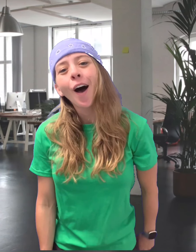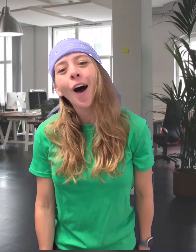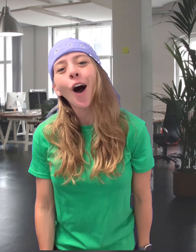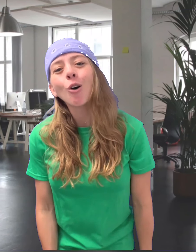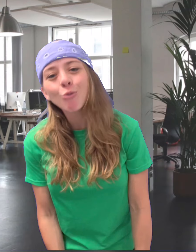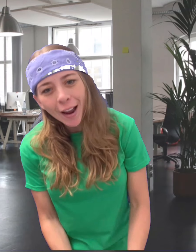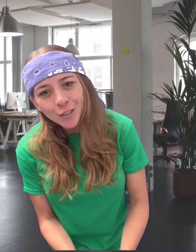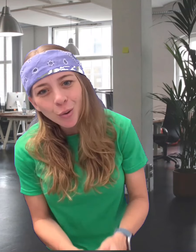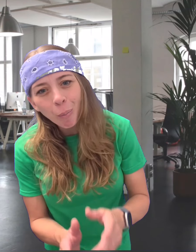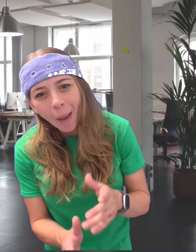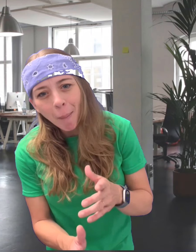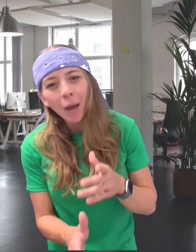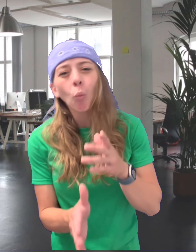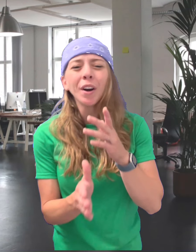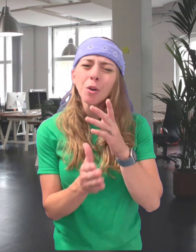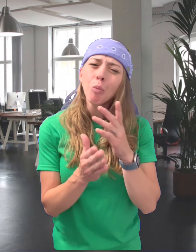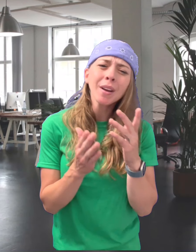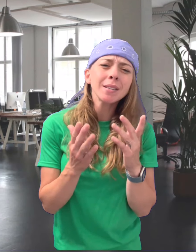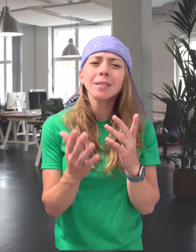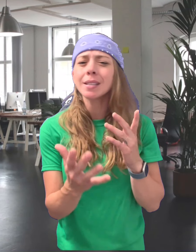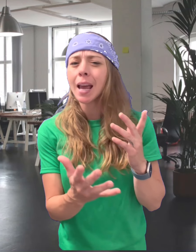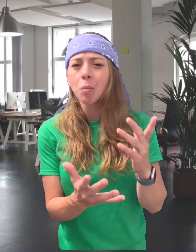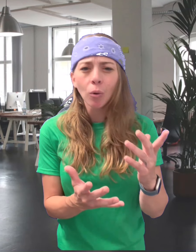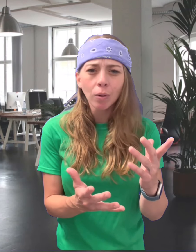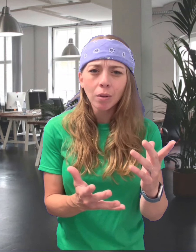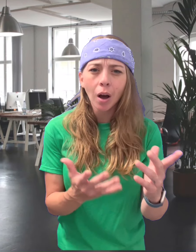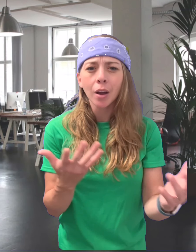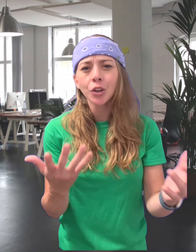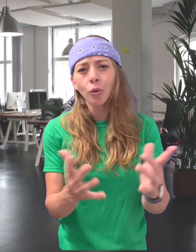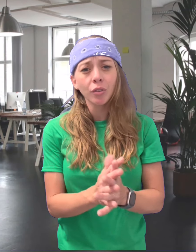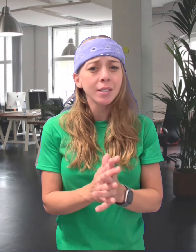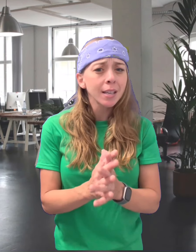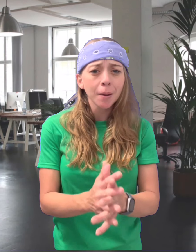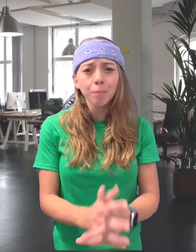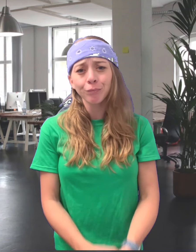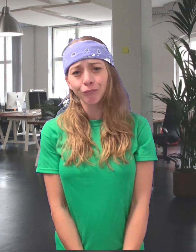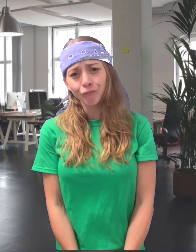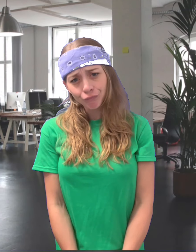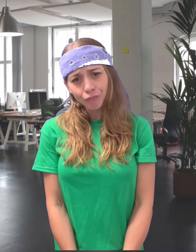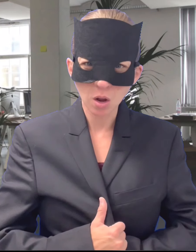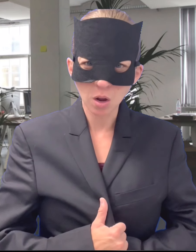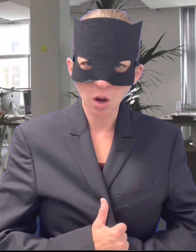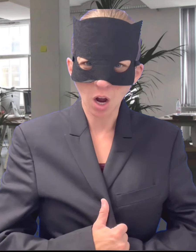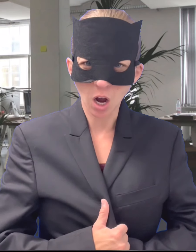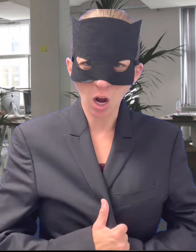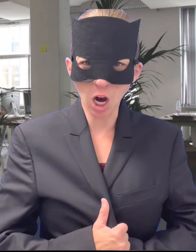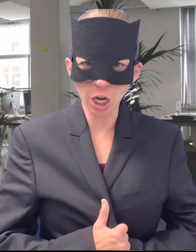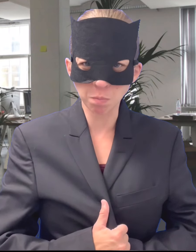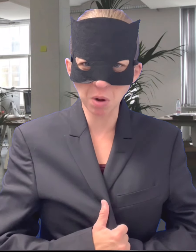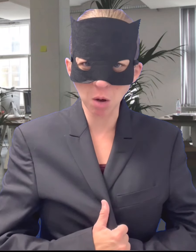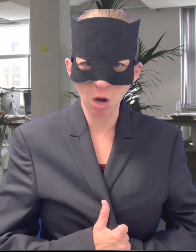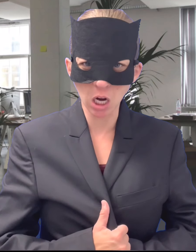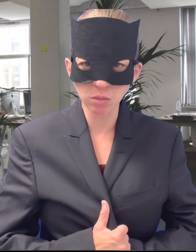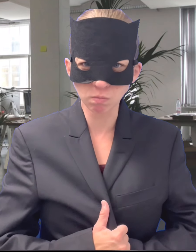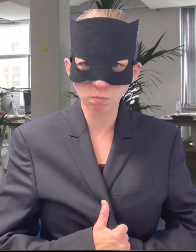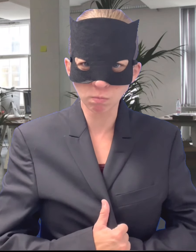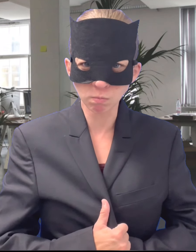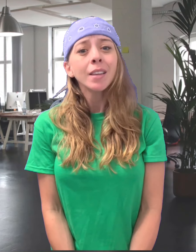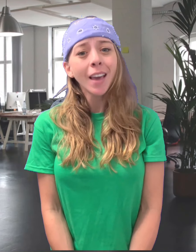All right, so Batman, what do you bring to the table, you know, for the team? I am Batman. Yeah,